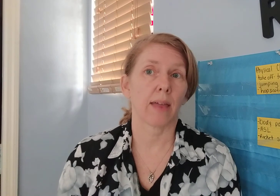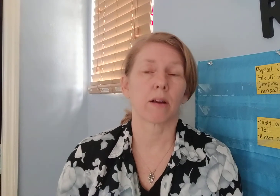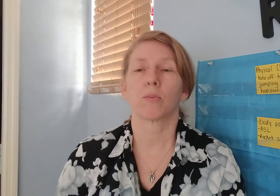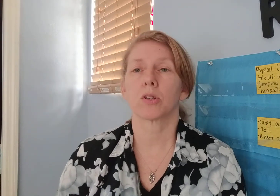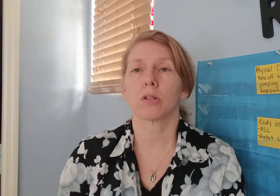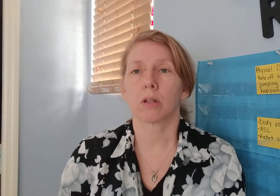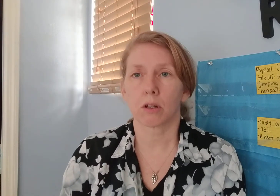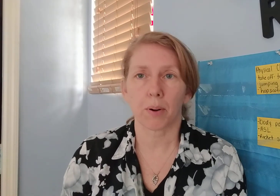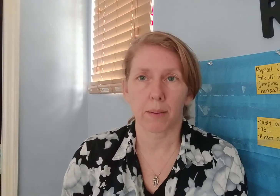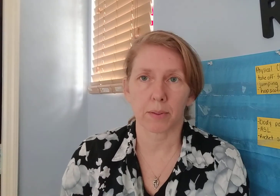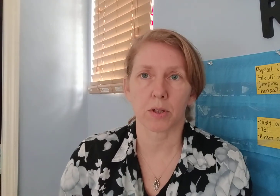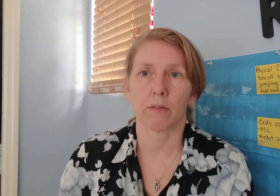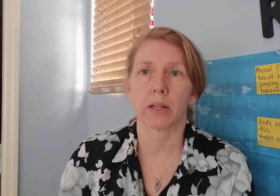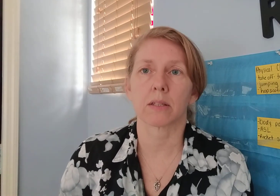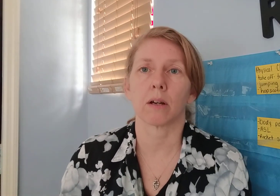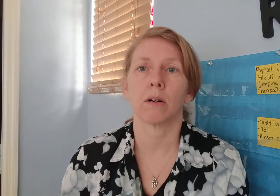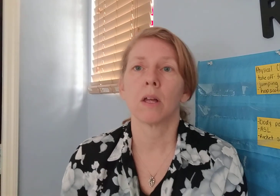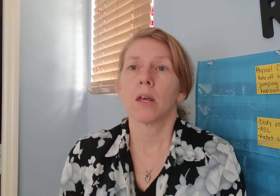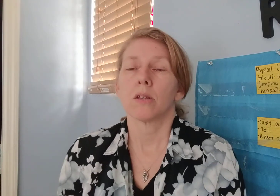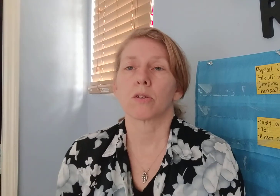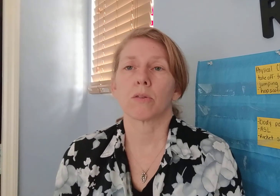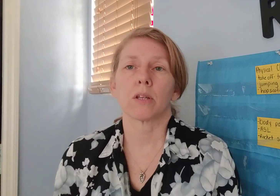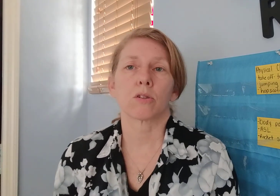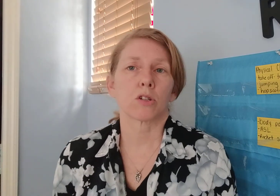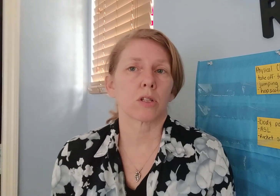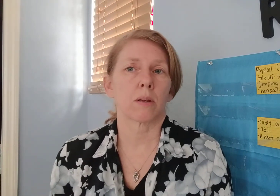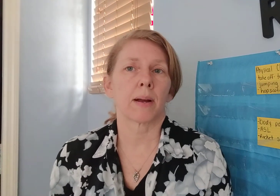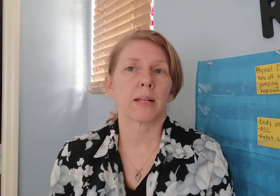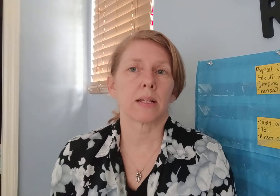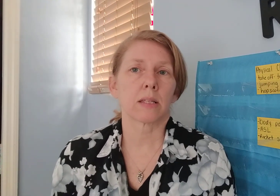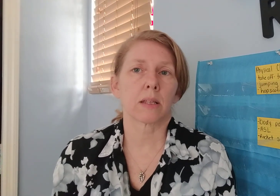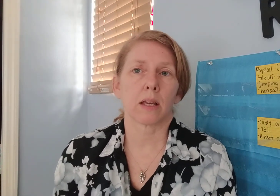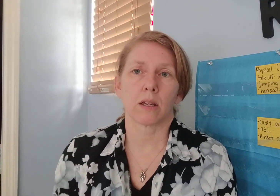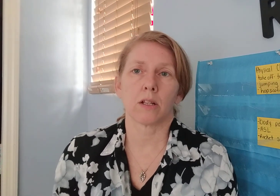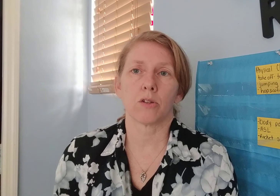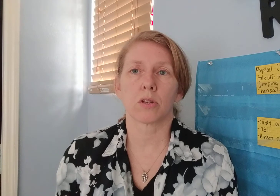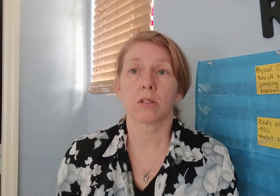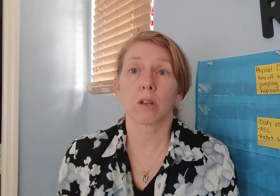together, which is a good problem-solving skill. So these are just some ideas that they can use as an